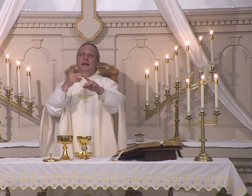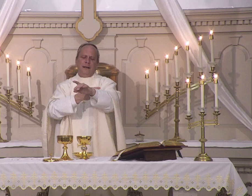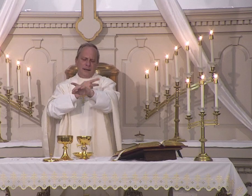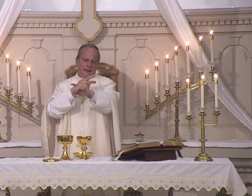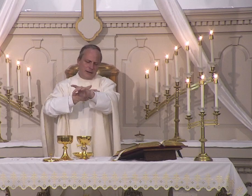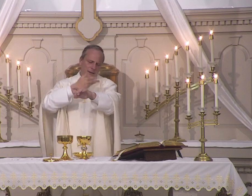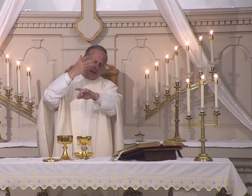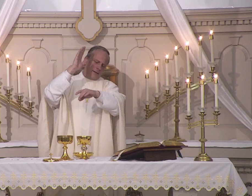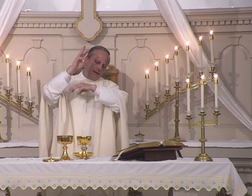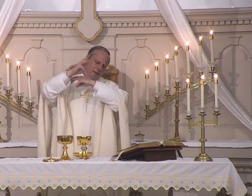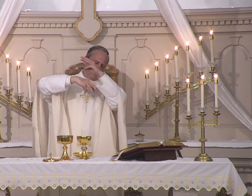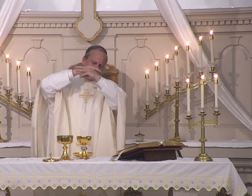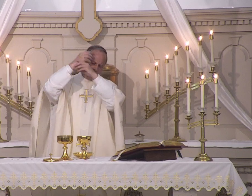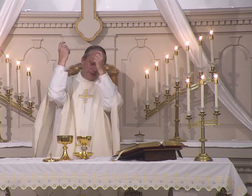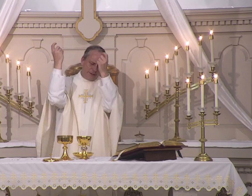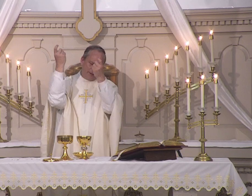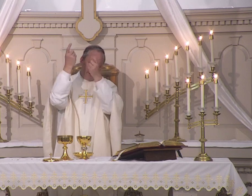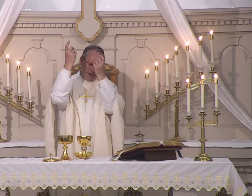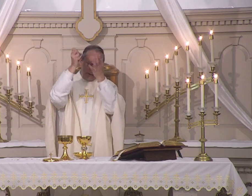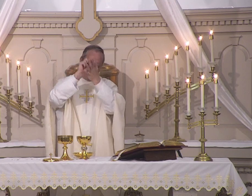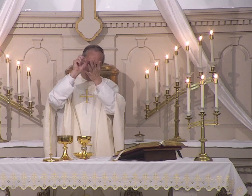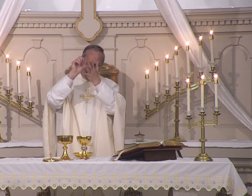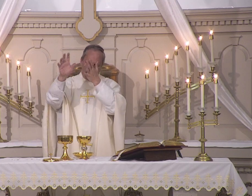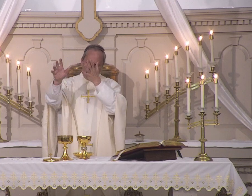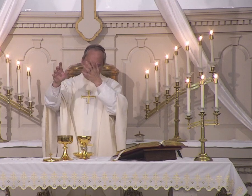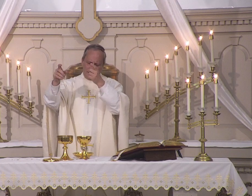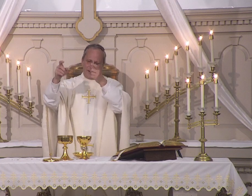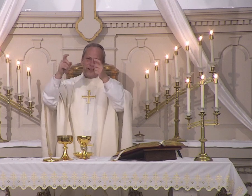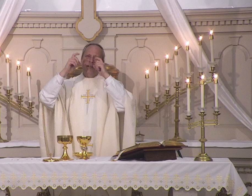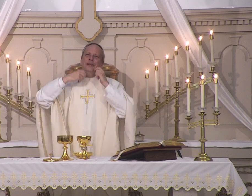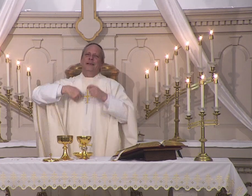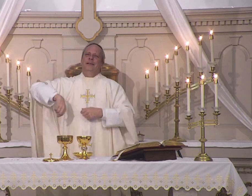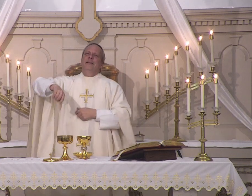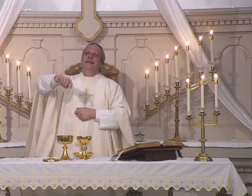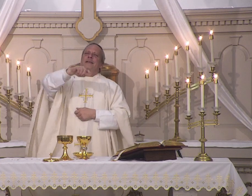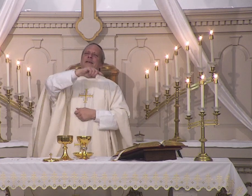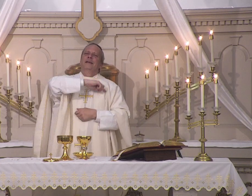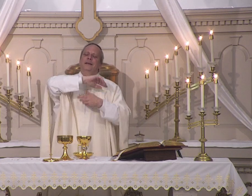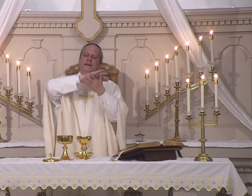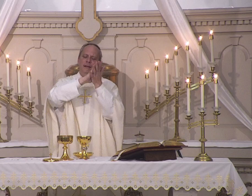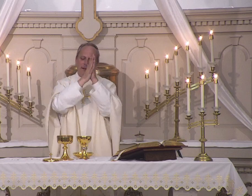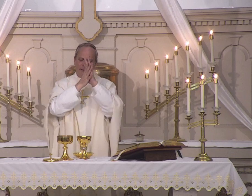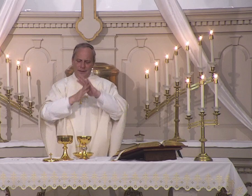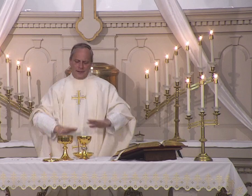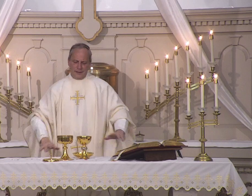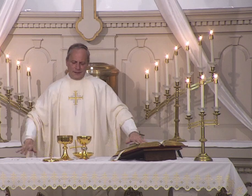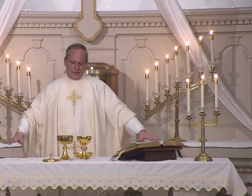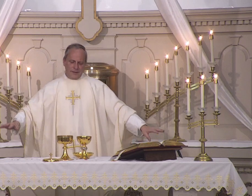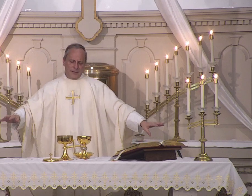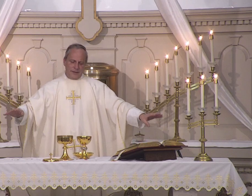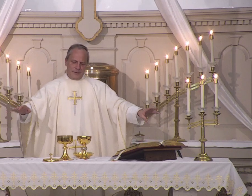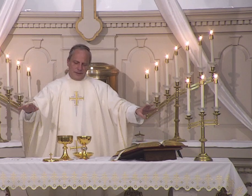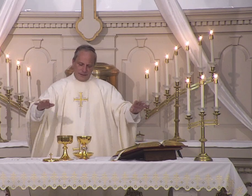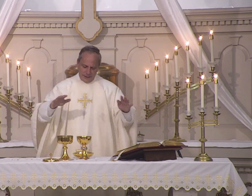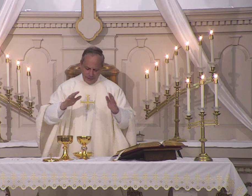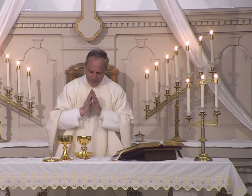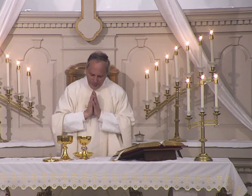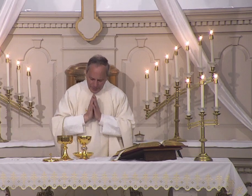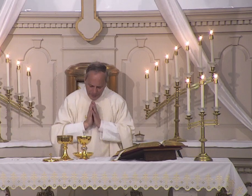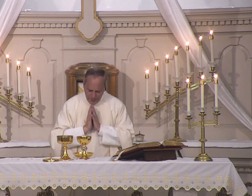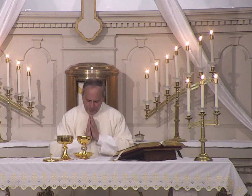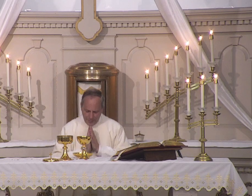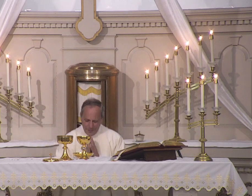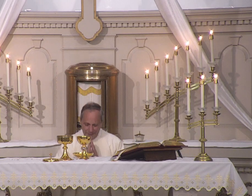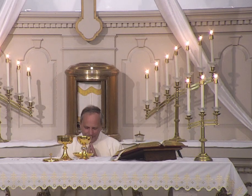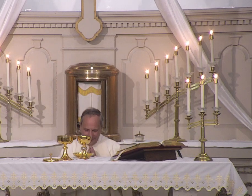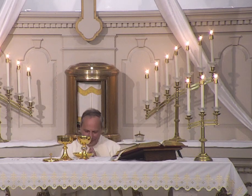the sins of the world, have mercy on us. Lamb of God, you take away the sins of the world, grant us